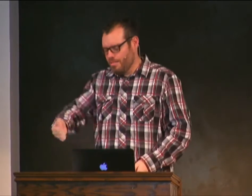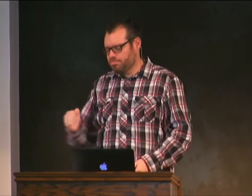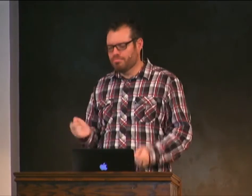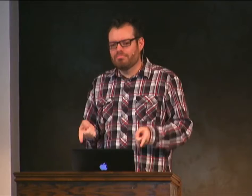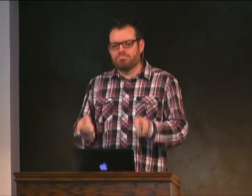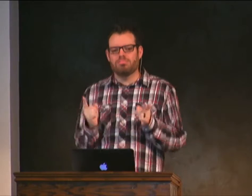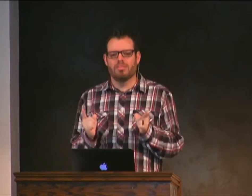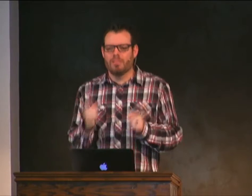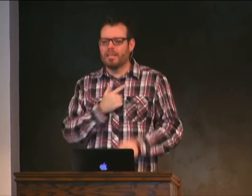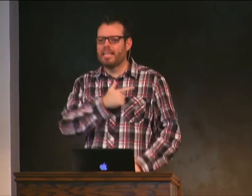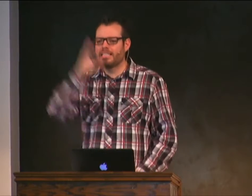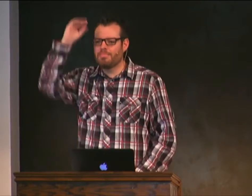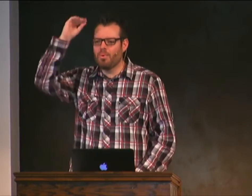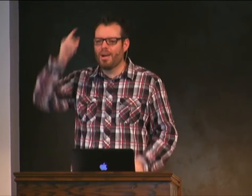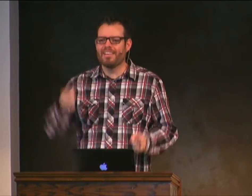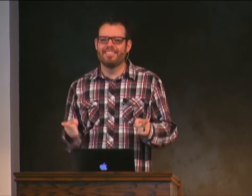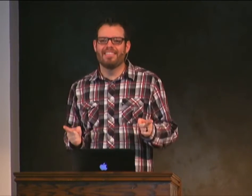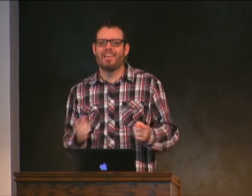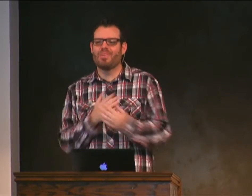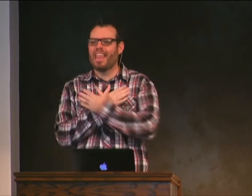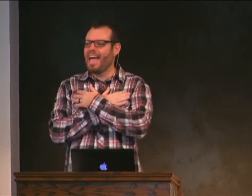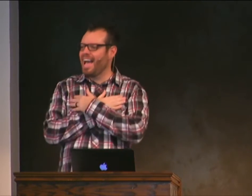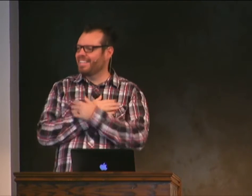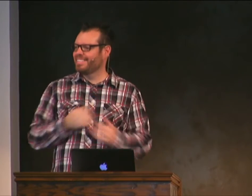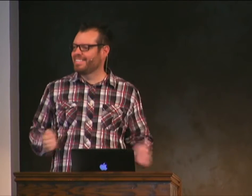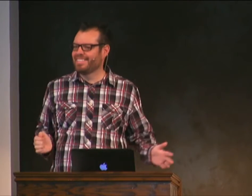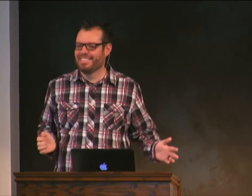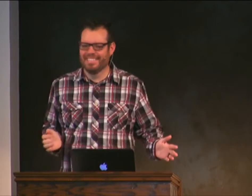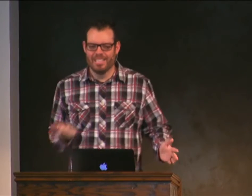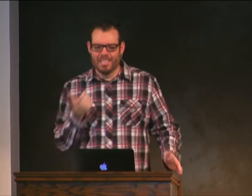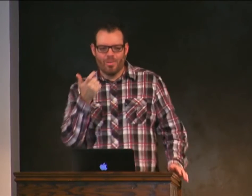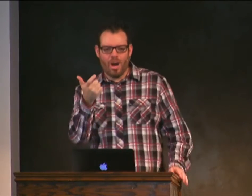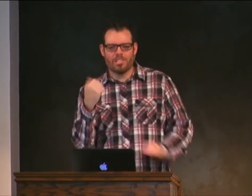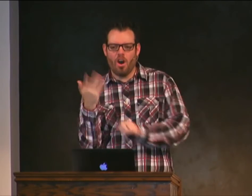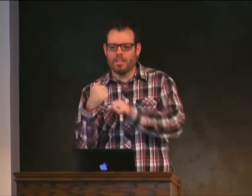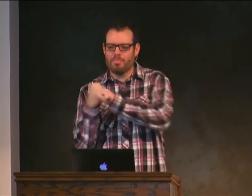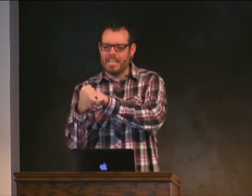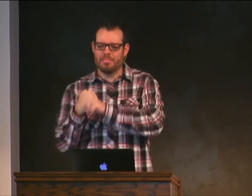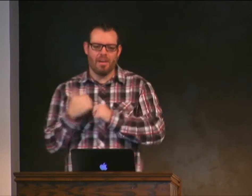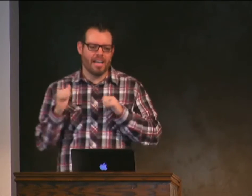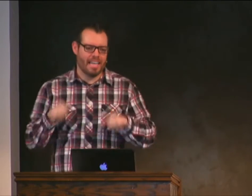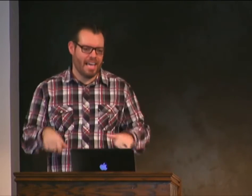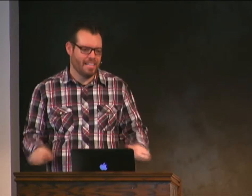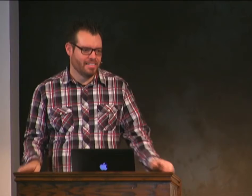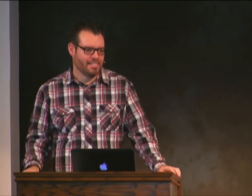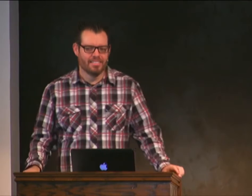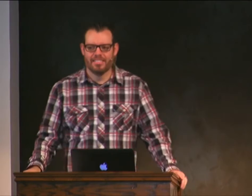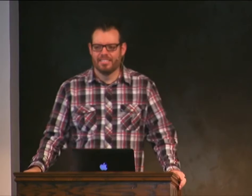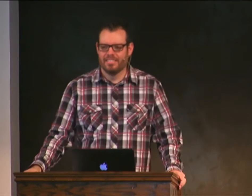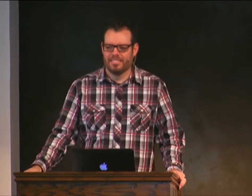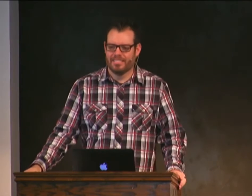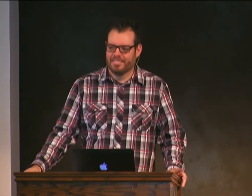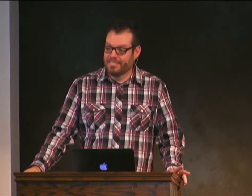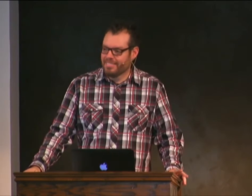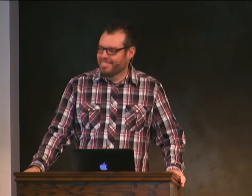could just boom, boom, my lazy boy and relax. Watch all the baseball I can.